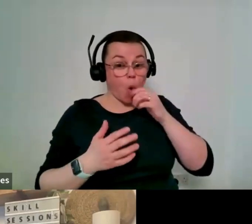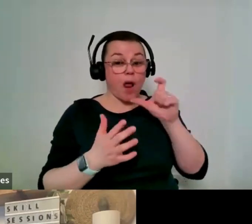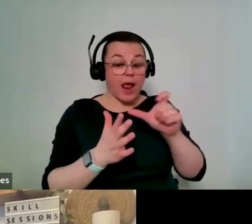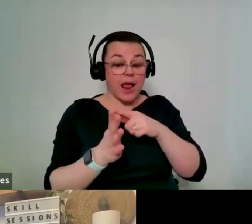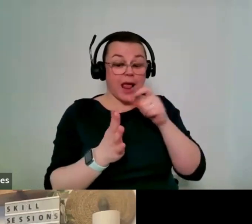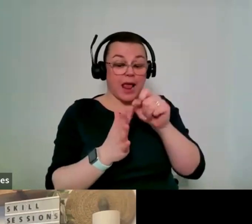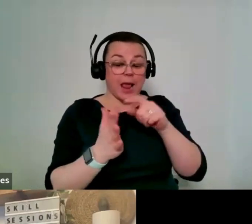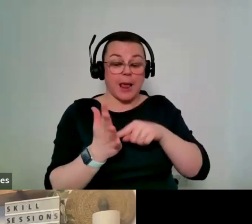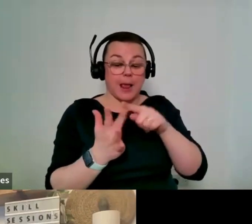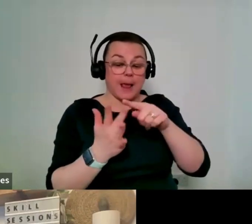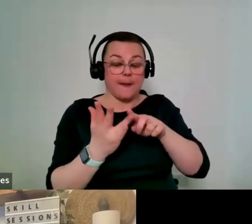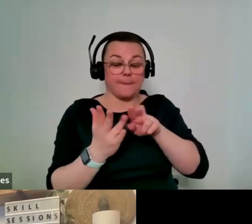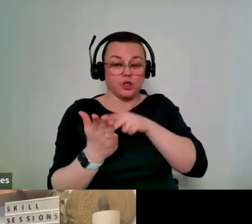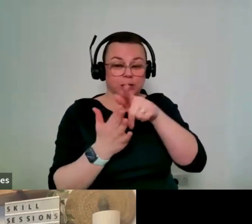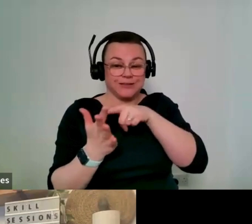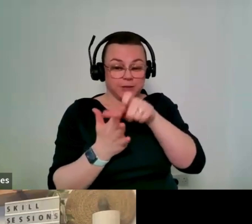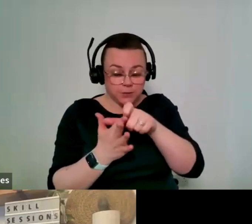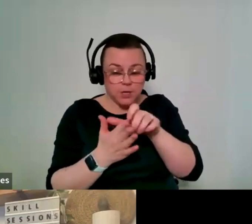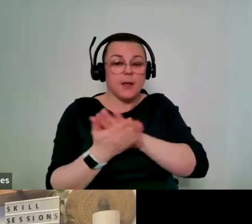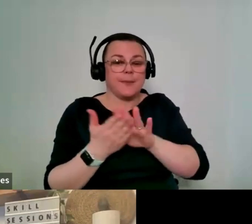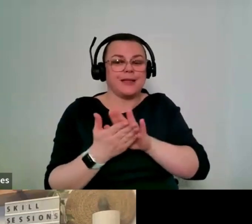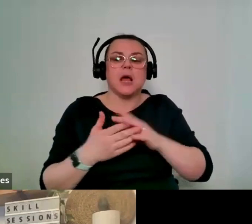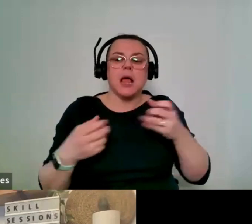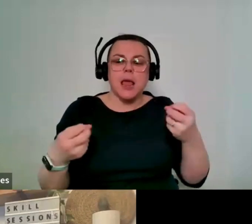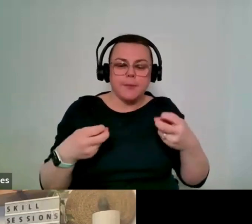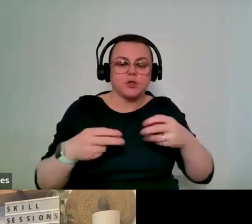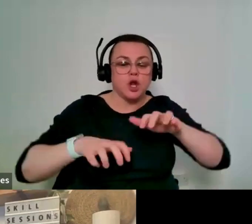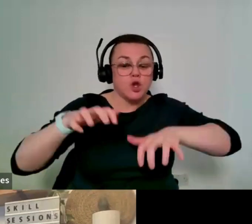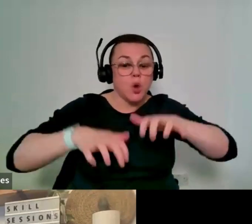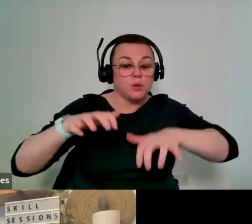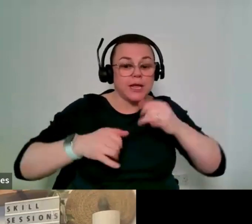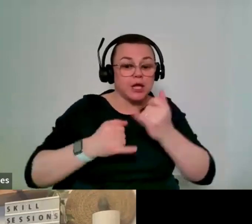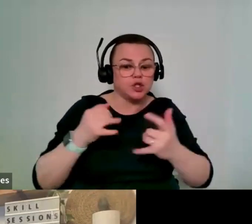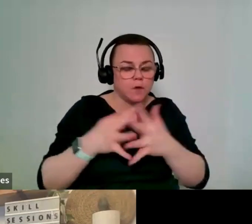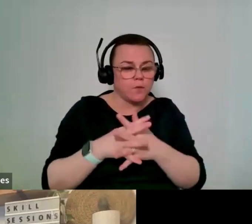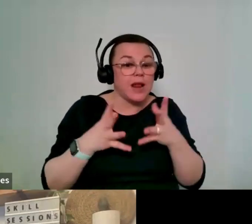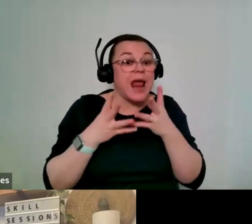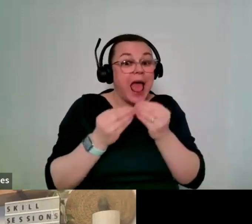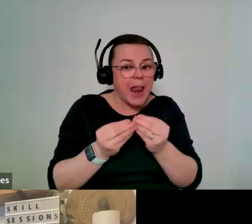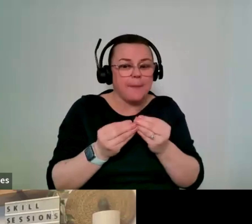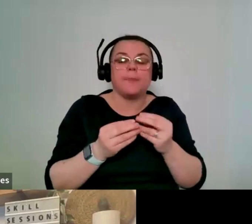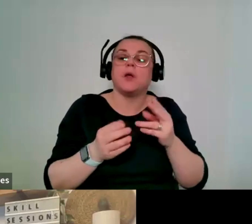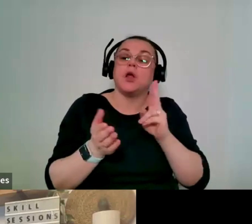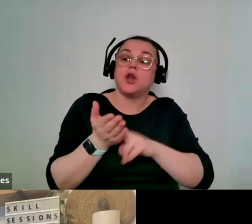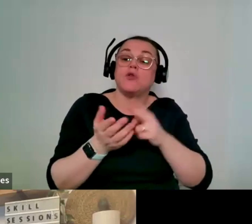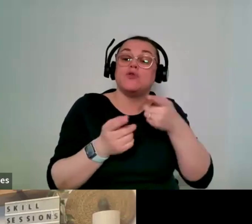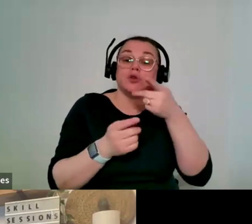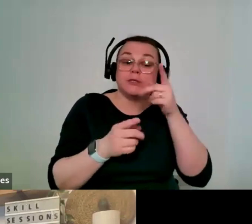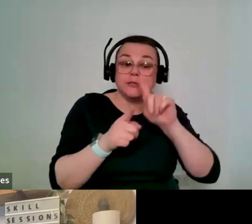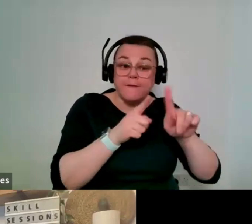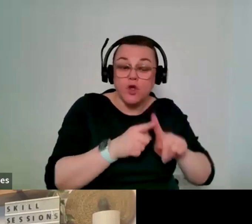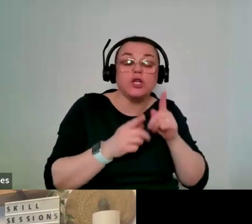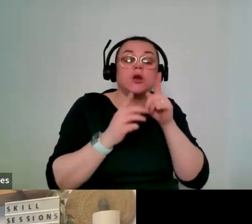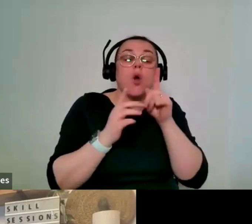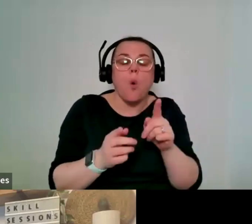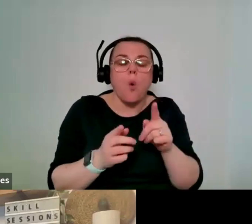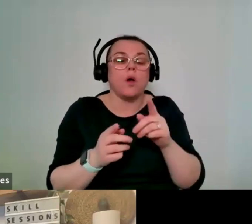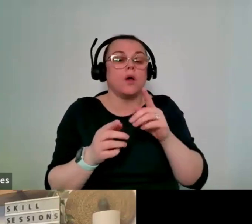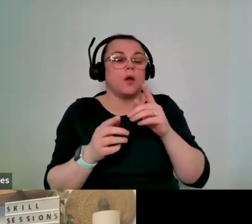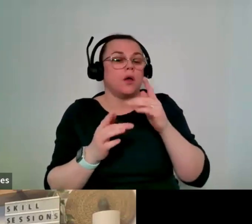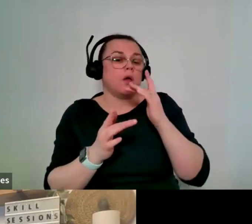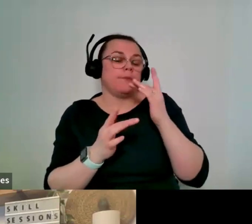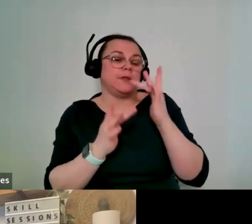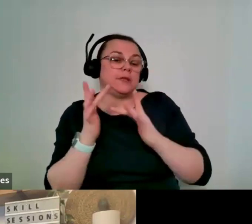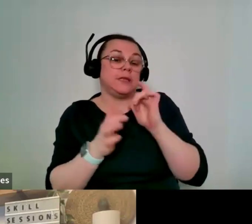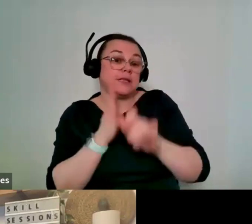is captioning and note-taking software, can help disabled or neurodivergent people in your workplace, we're running a webinar next week.